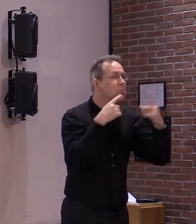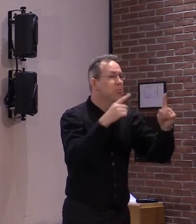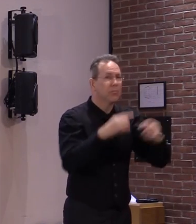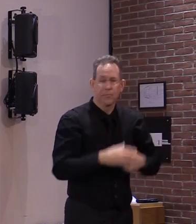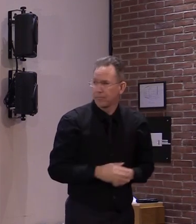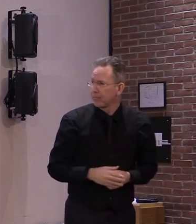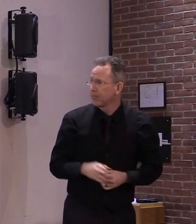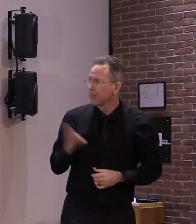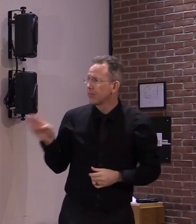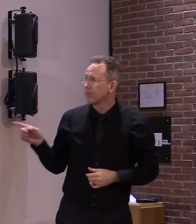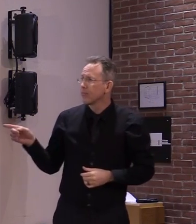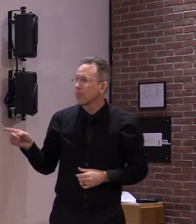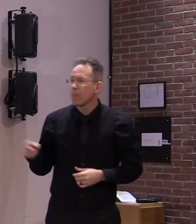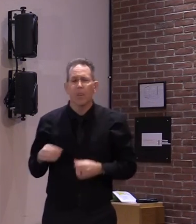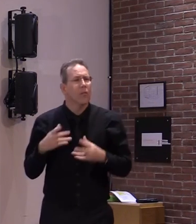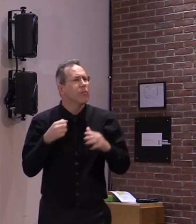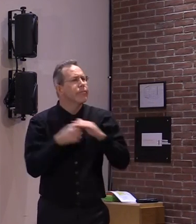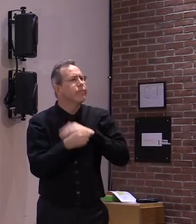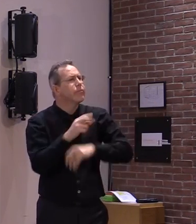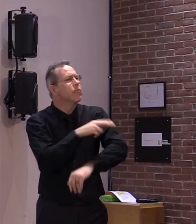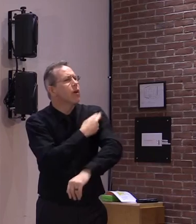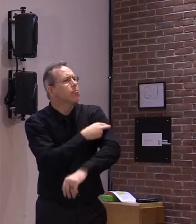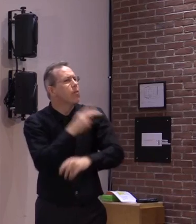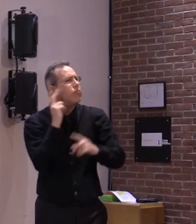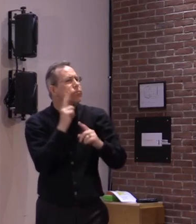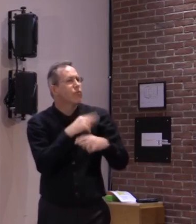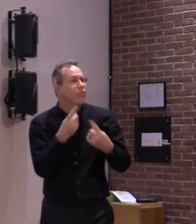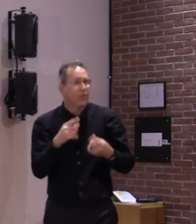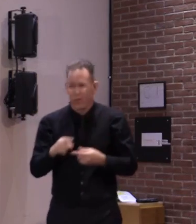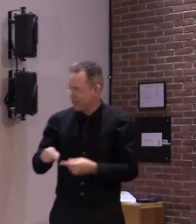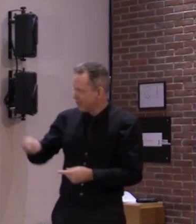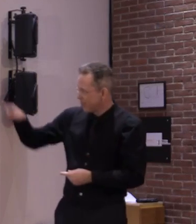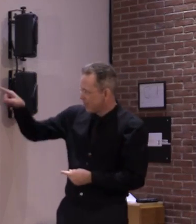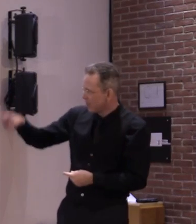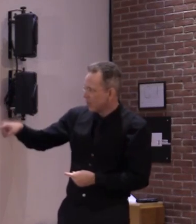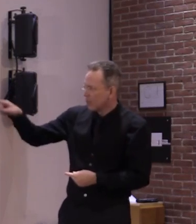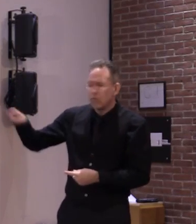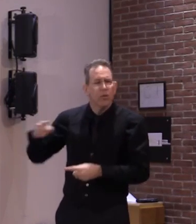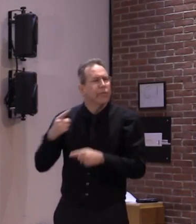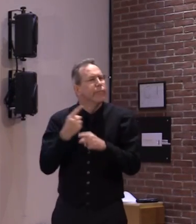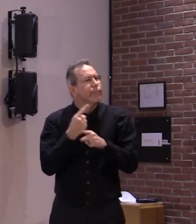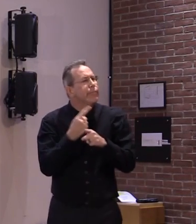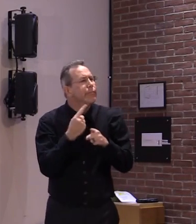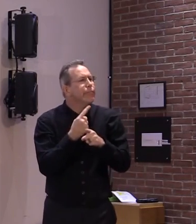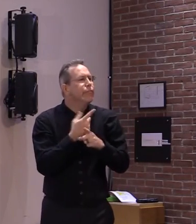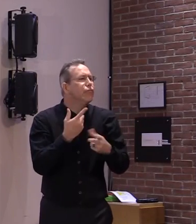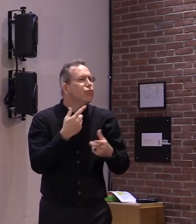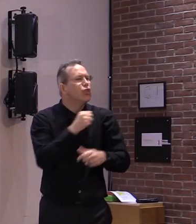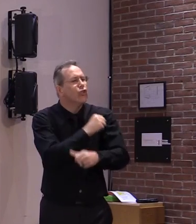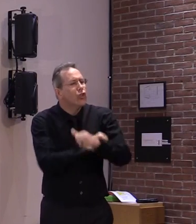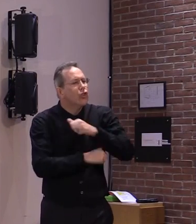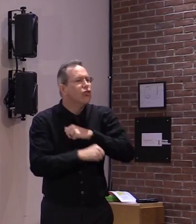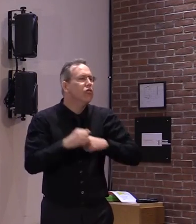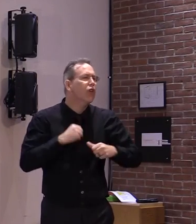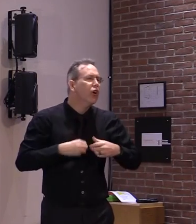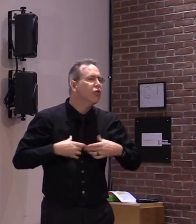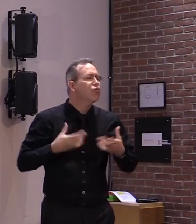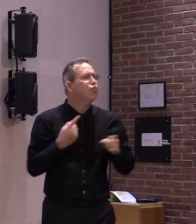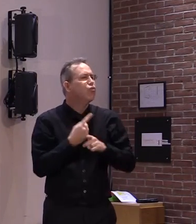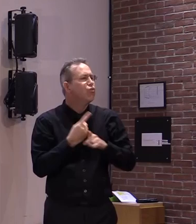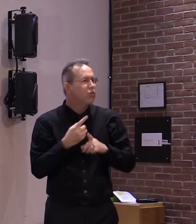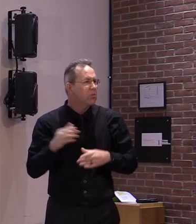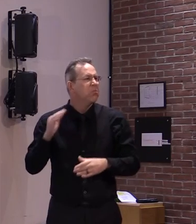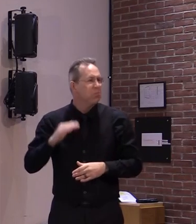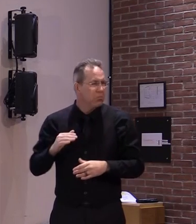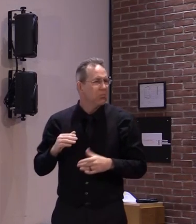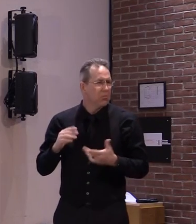numbers. With the expected decline in new cases, we expect that hospitalizations will fall as well in the weeks